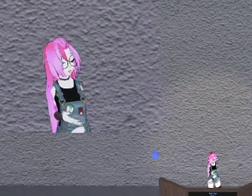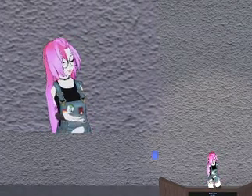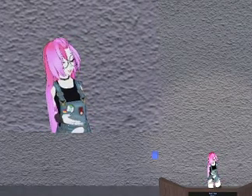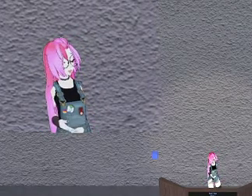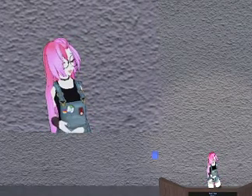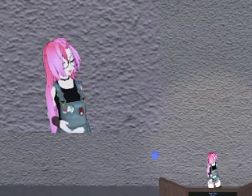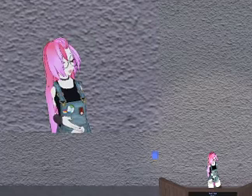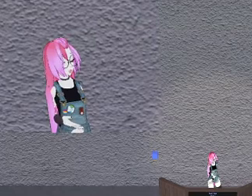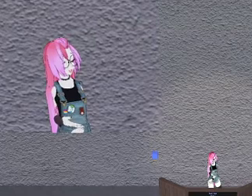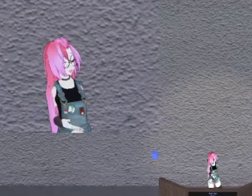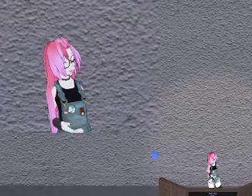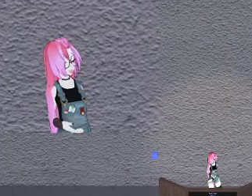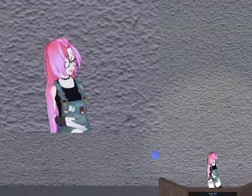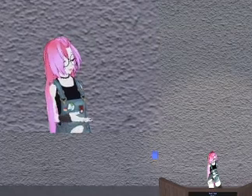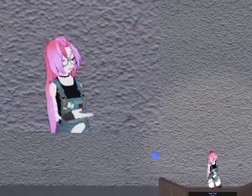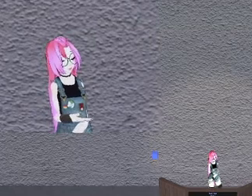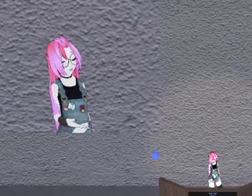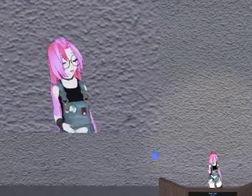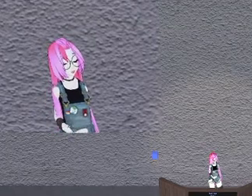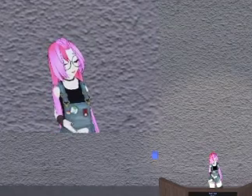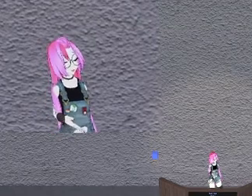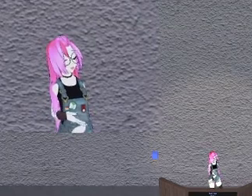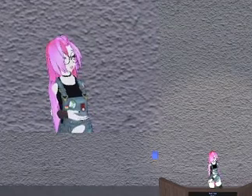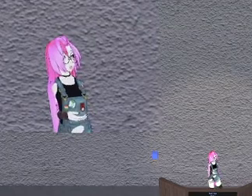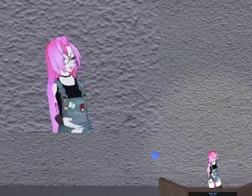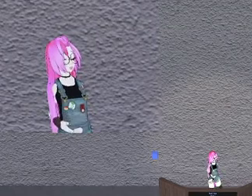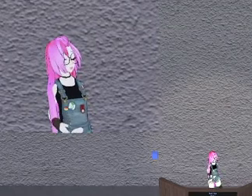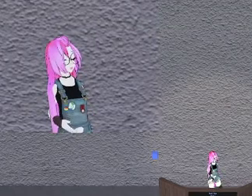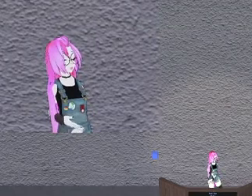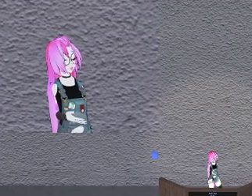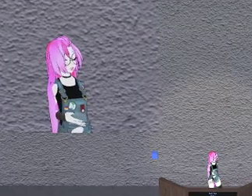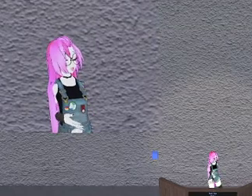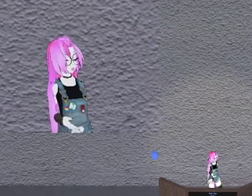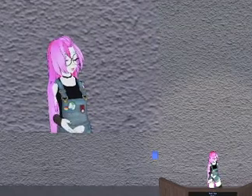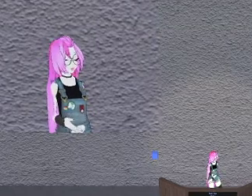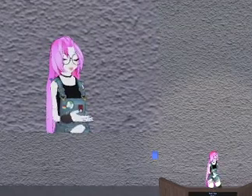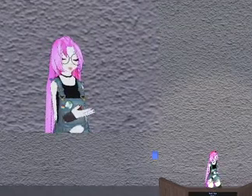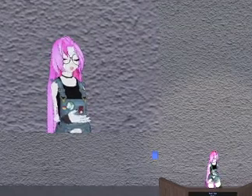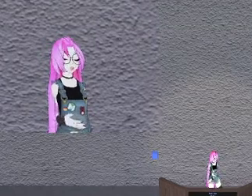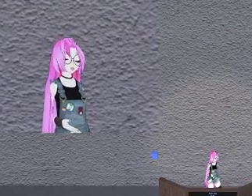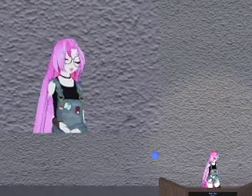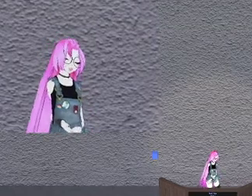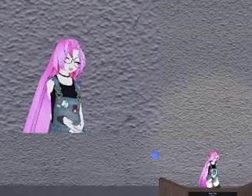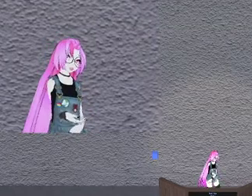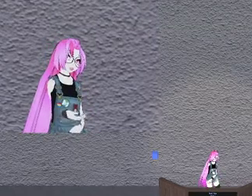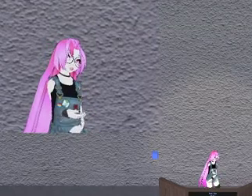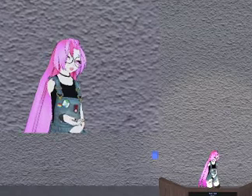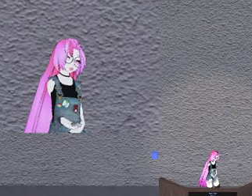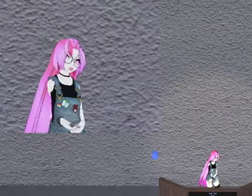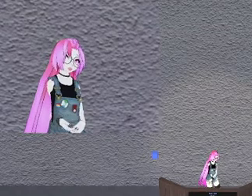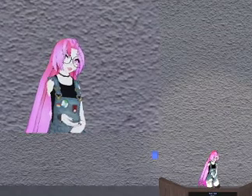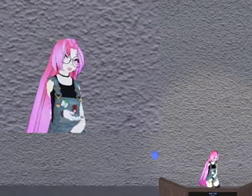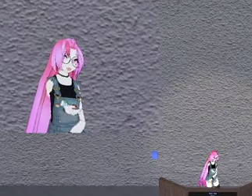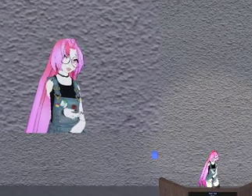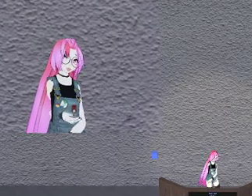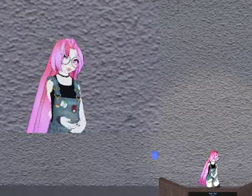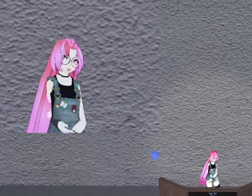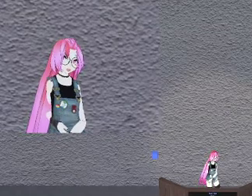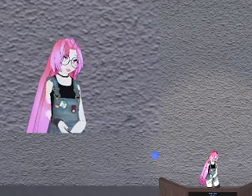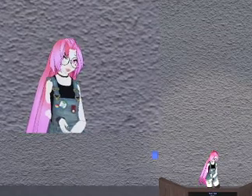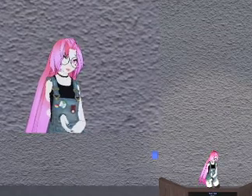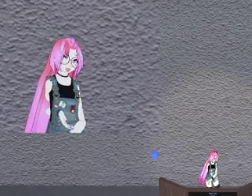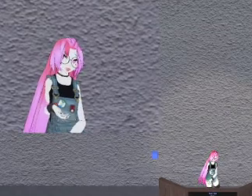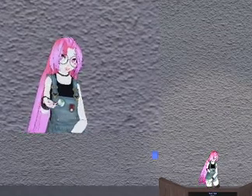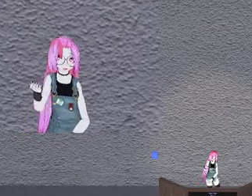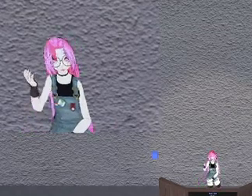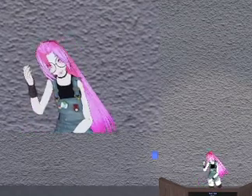or misfit kind of falls under that. um, yeah, a lot of like weird words like that. They don't have an exact